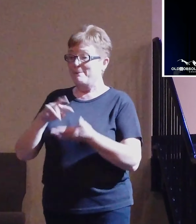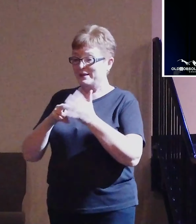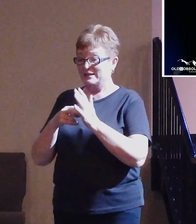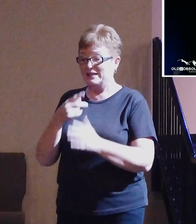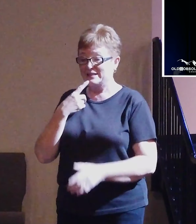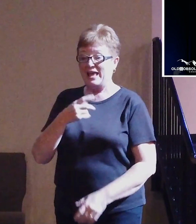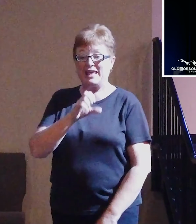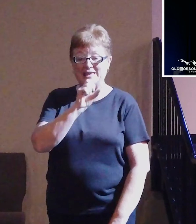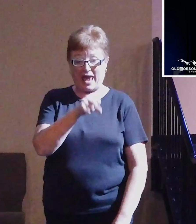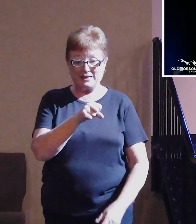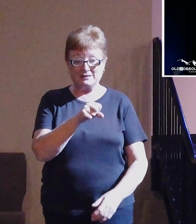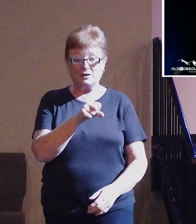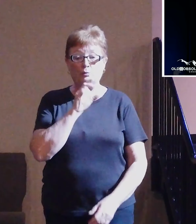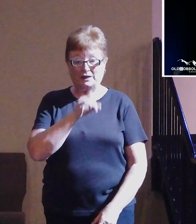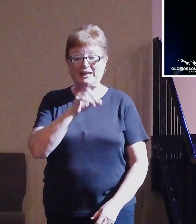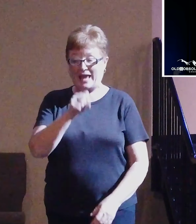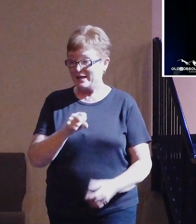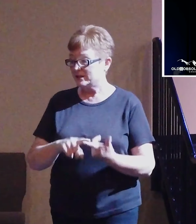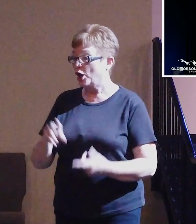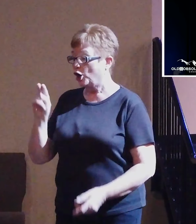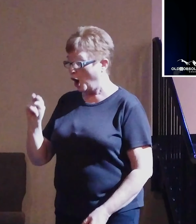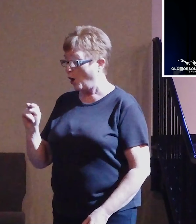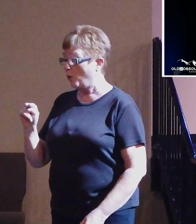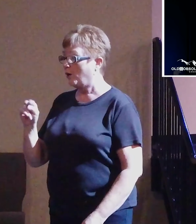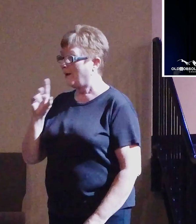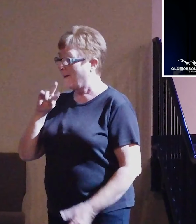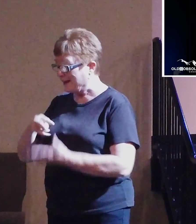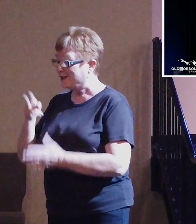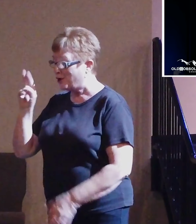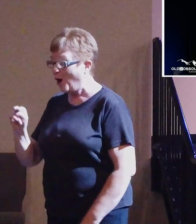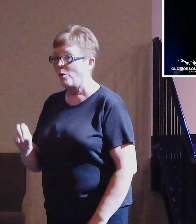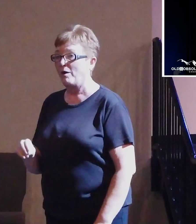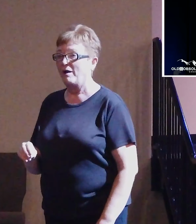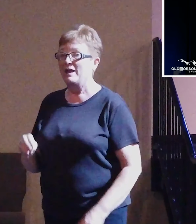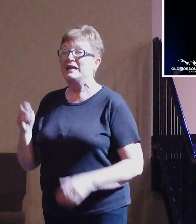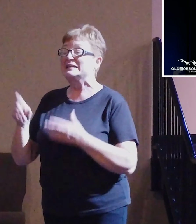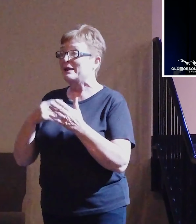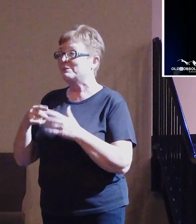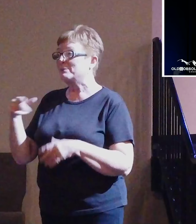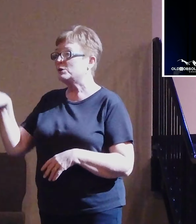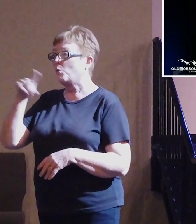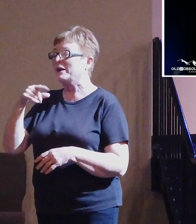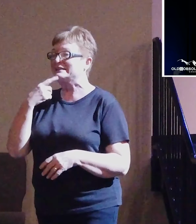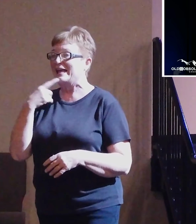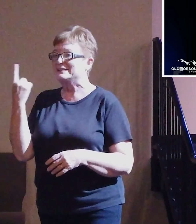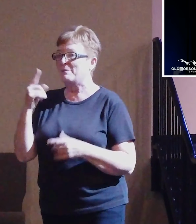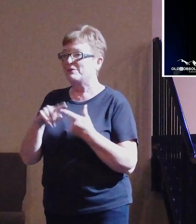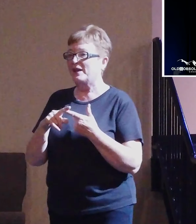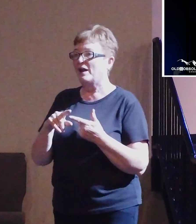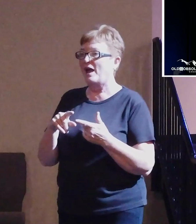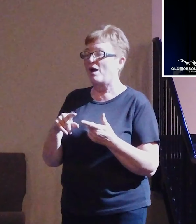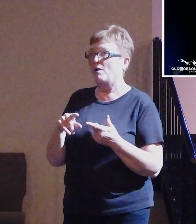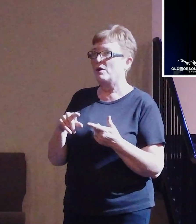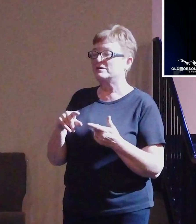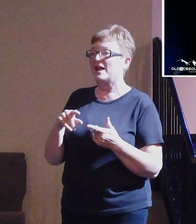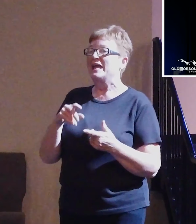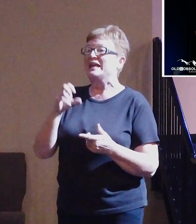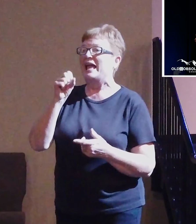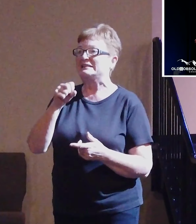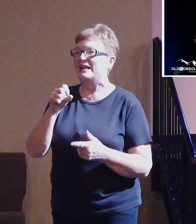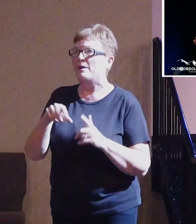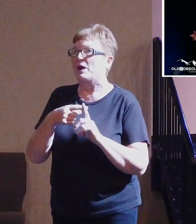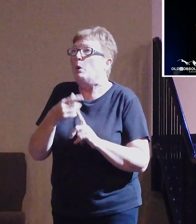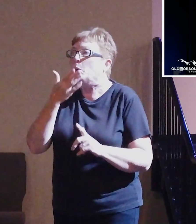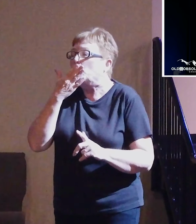no. Now, at times, you might say yes and then forget. You have to apologize. But the idea here is, if you say